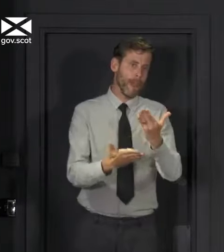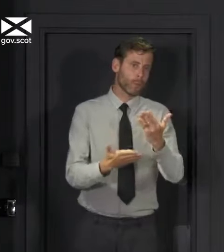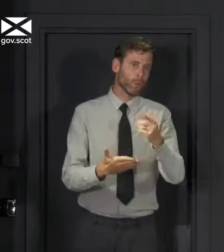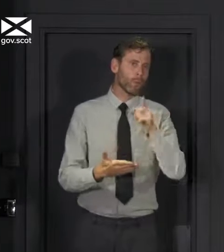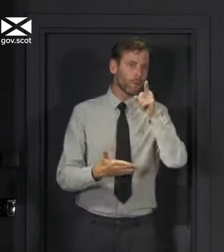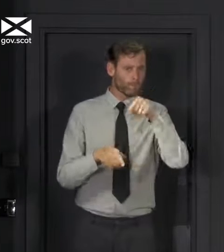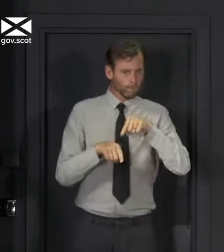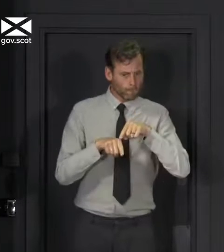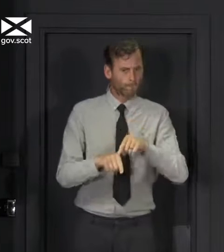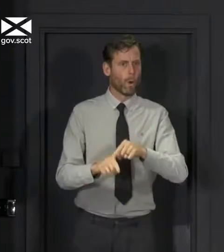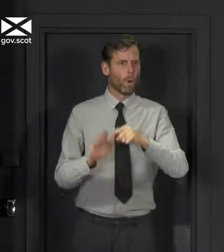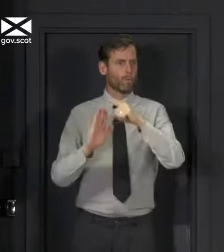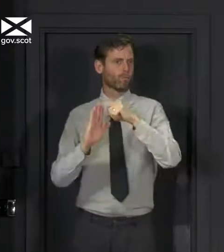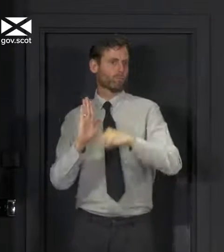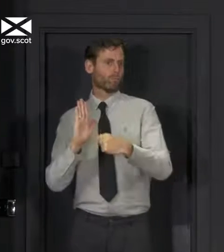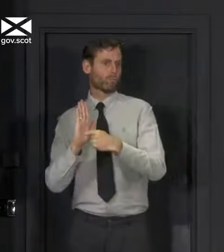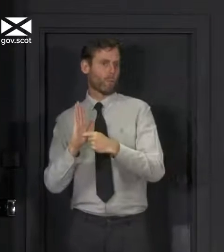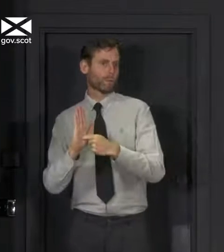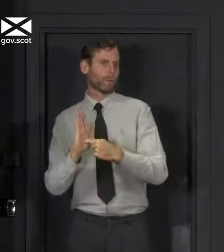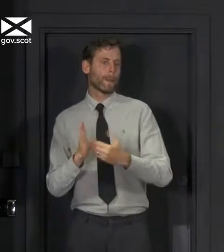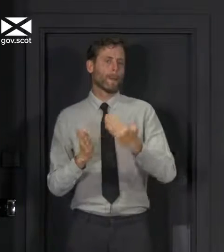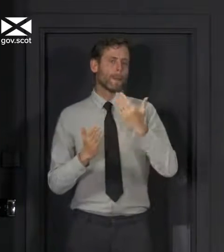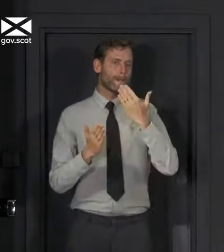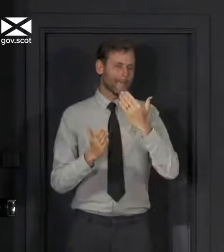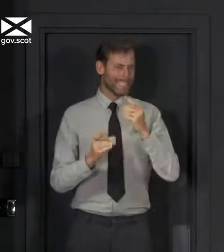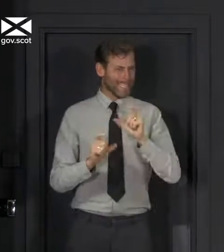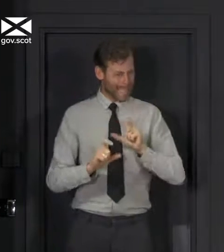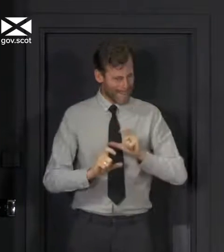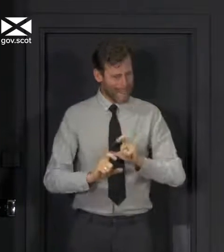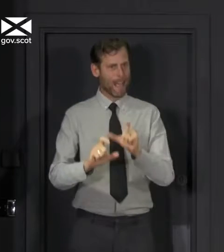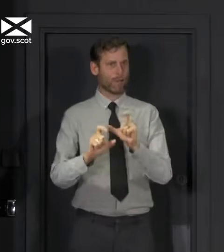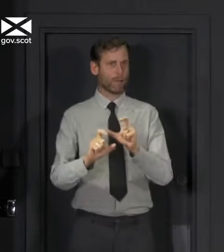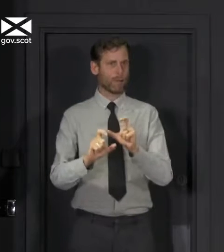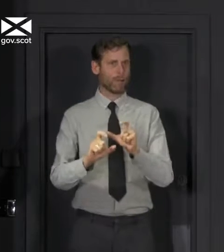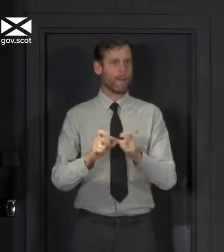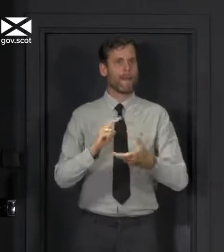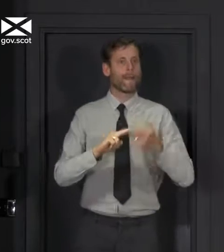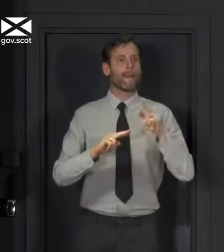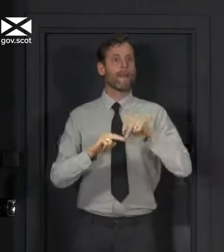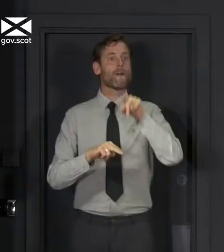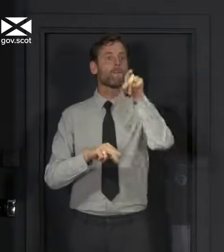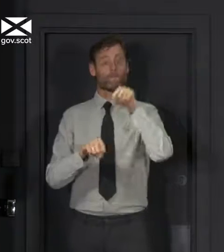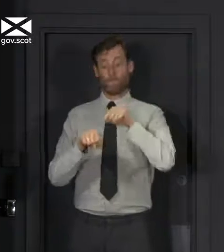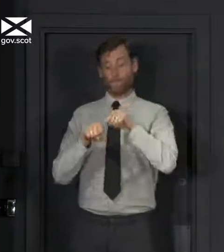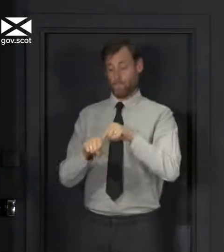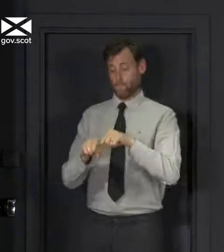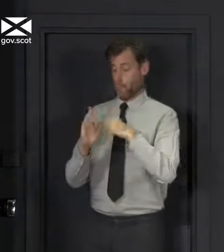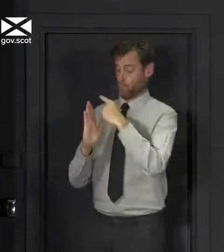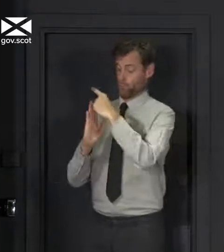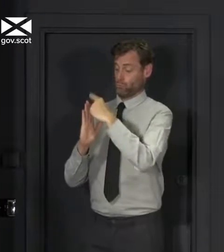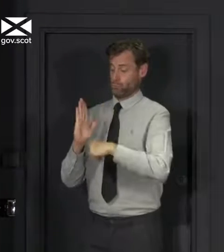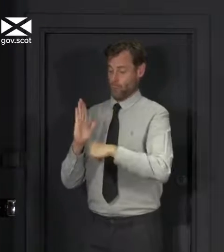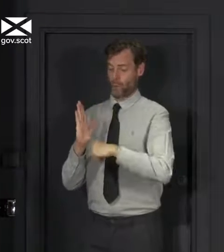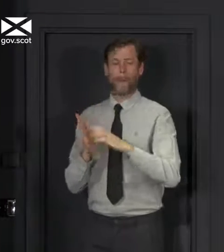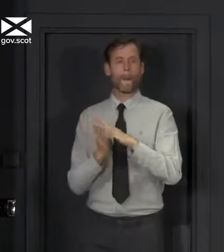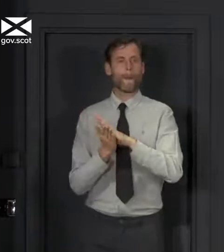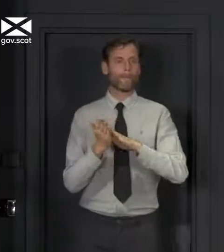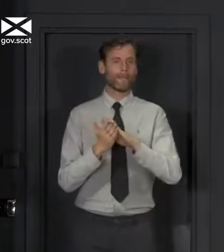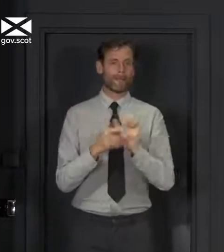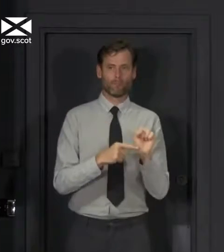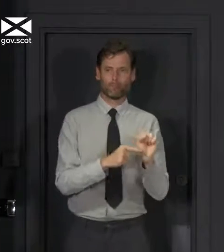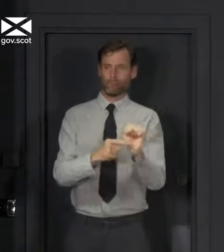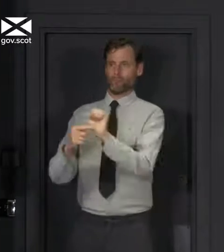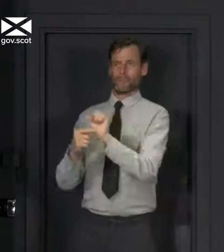that progress, and please stick with it. By keeping to the rules, we'll continue to protect ourselves and